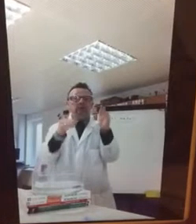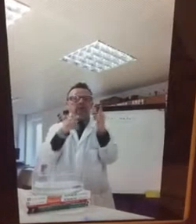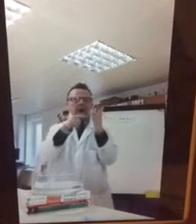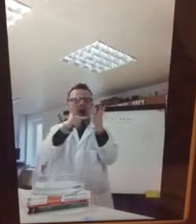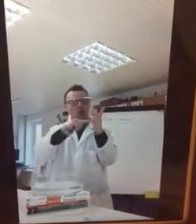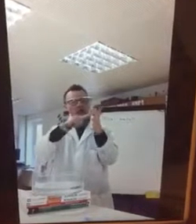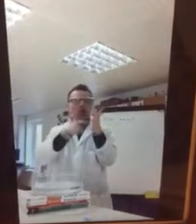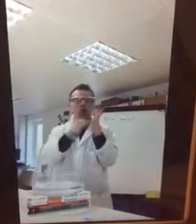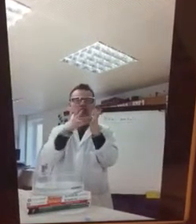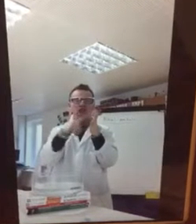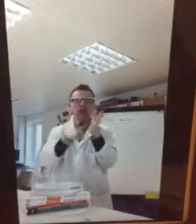electron on their outer shell.